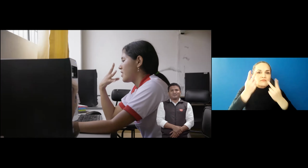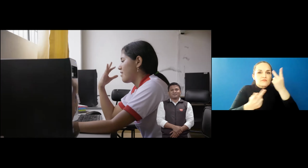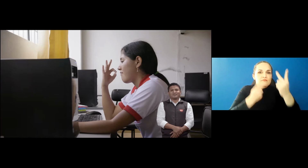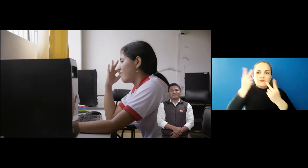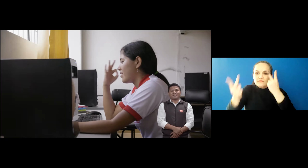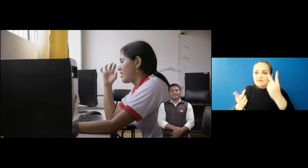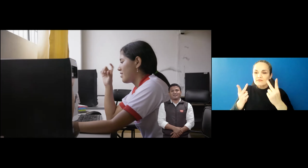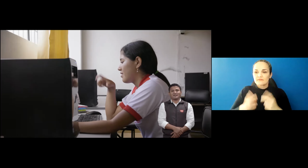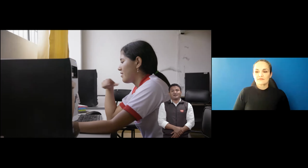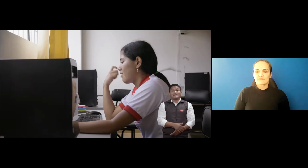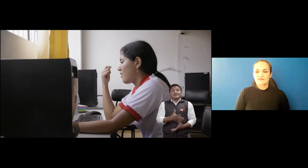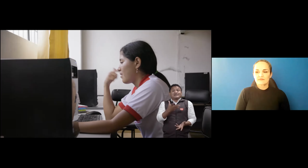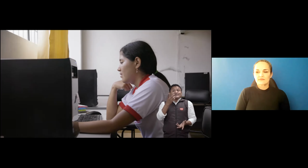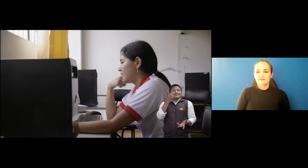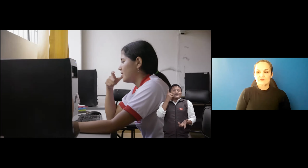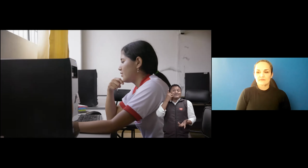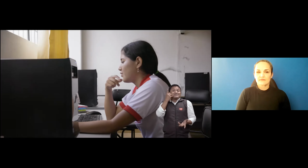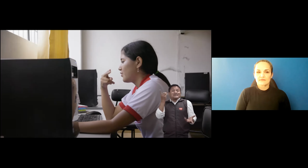learning.